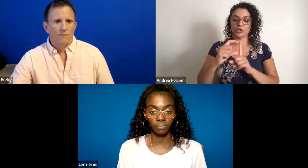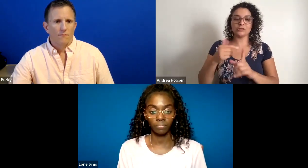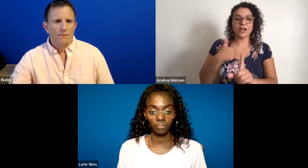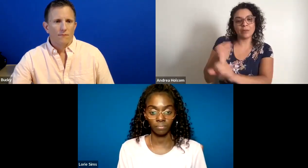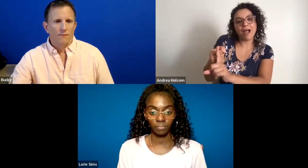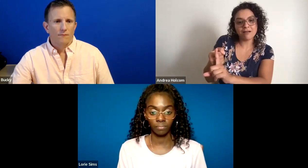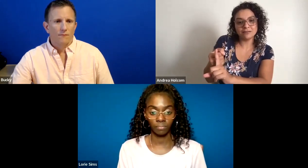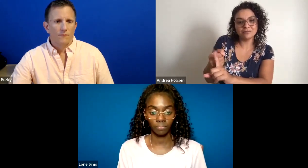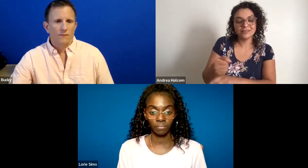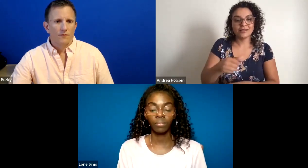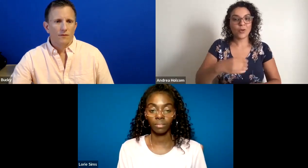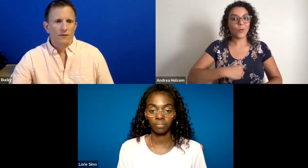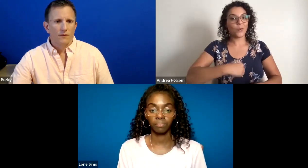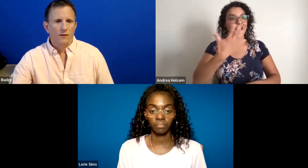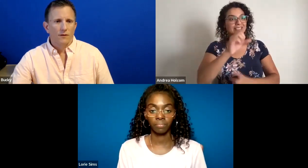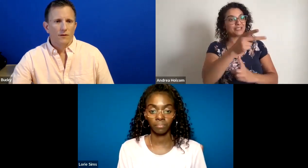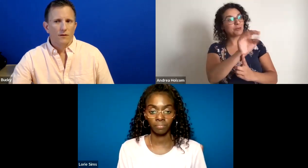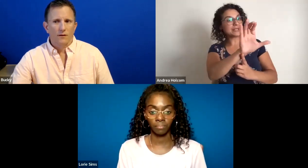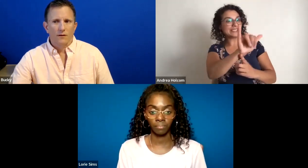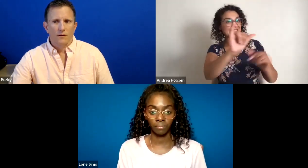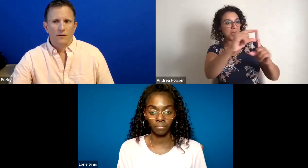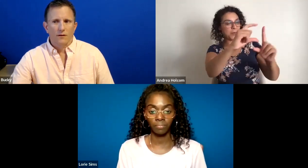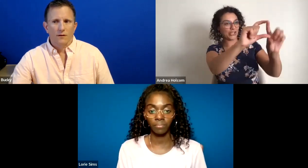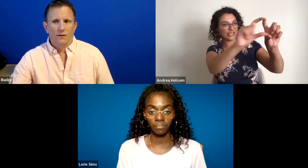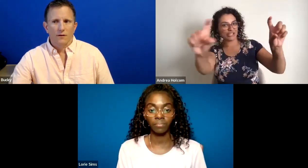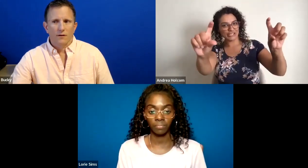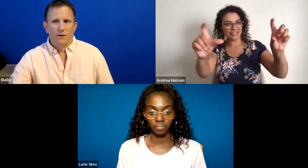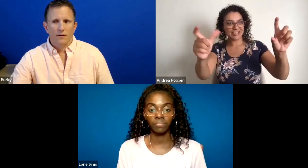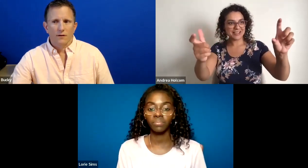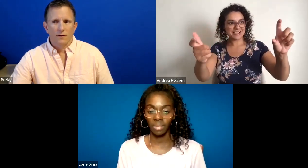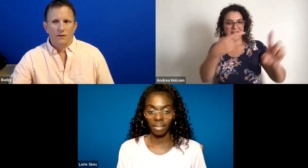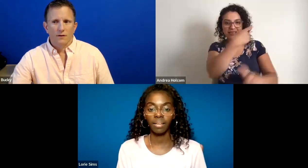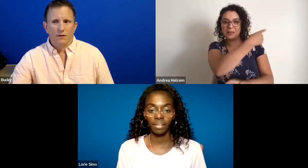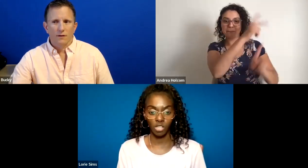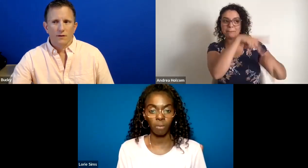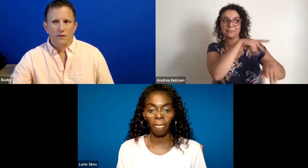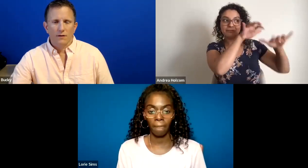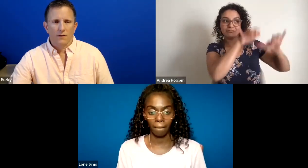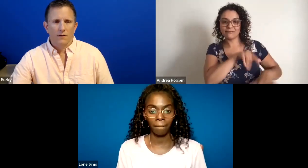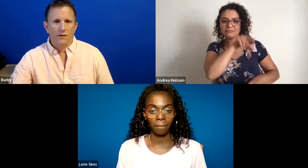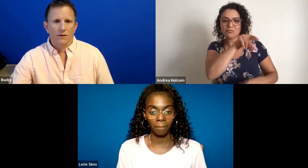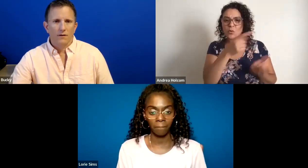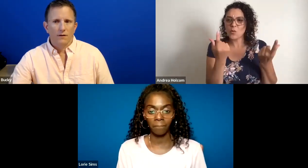responsibility, to make sure, because my words have impact. That word, white